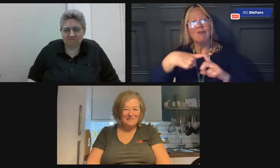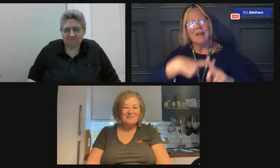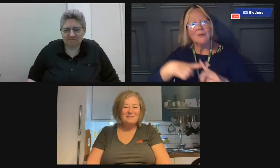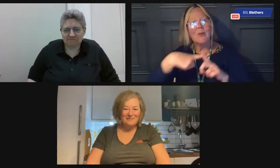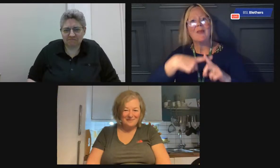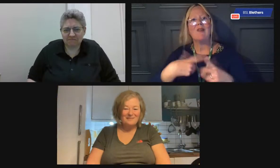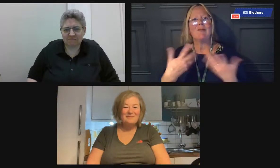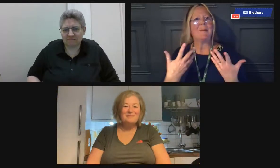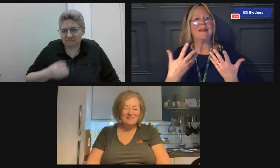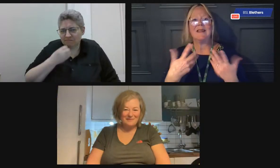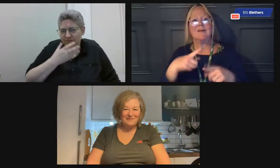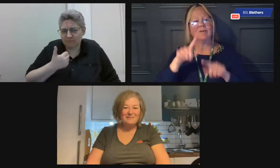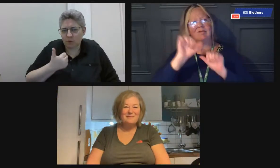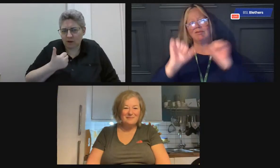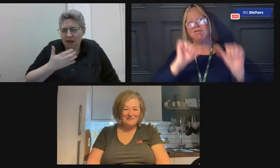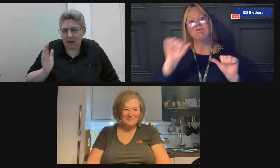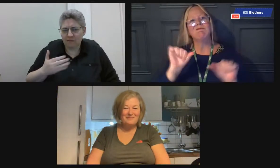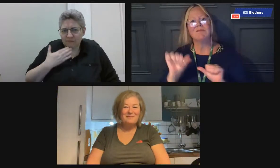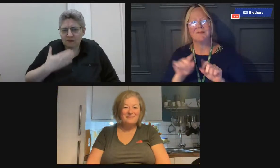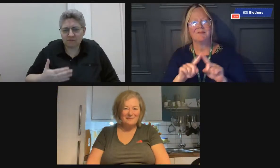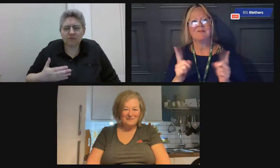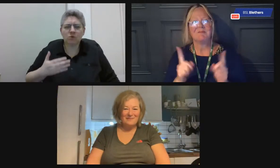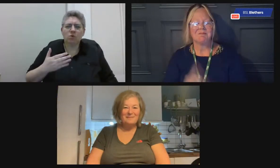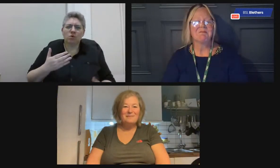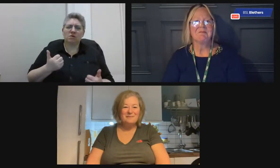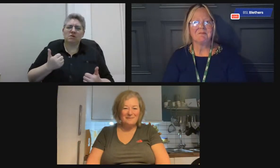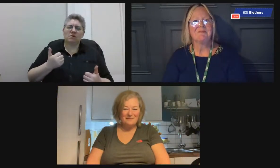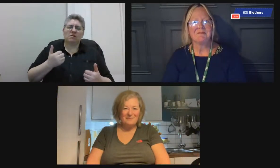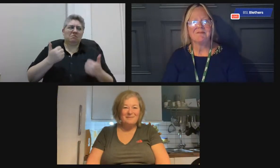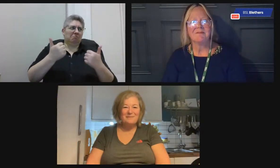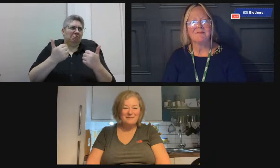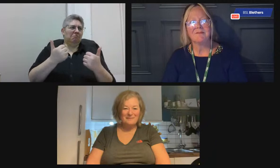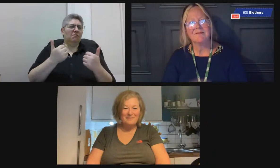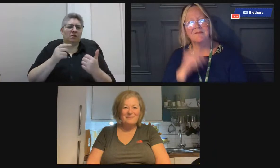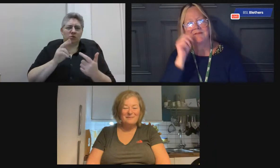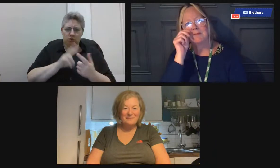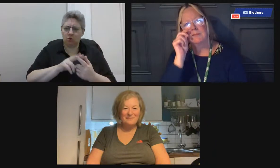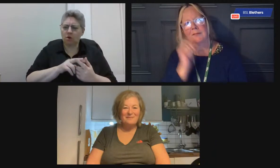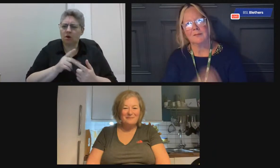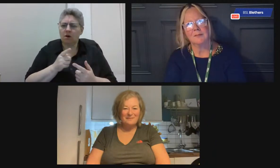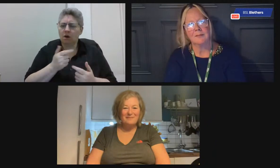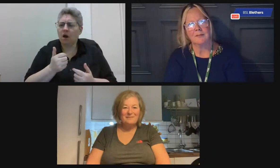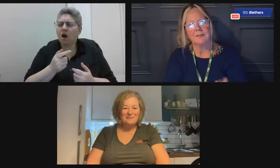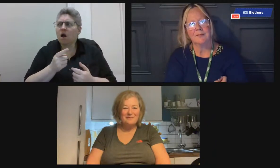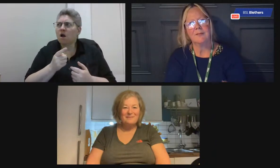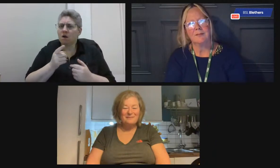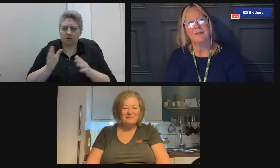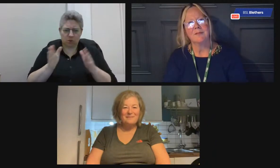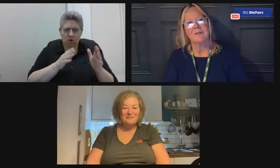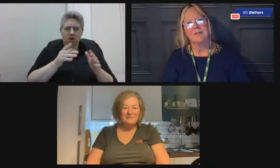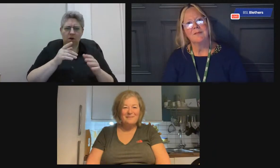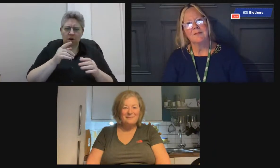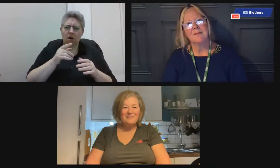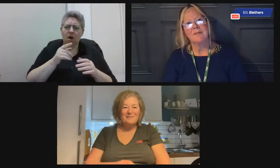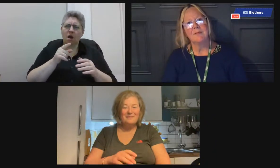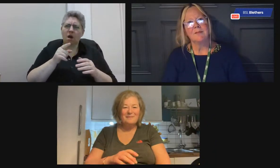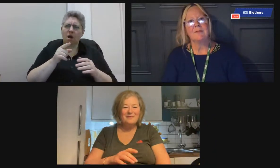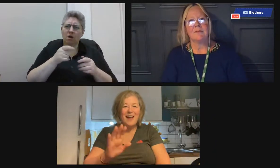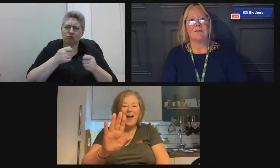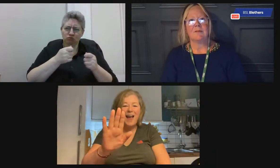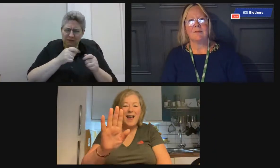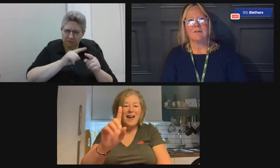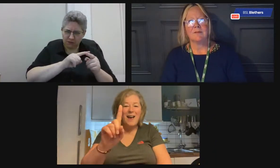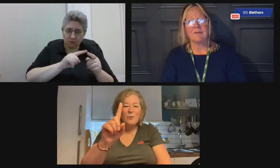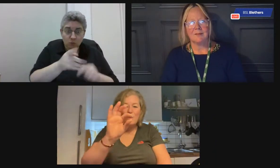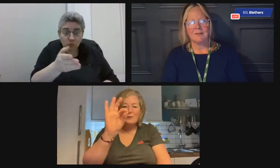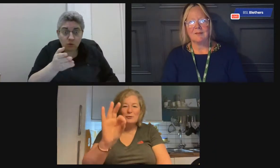radiotherapy. But there's so many different signs. Depends on where you live, really. oh, thank you. That's